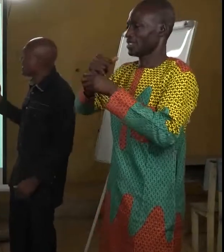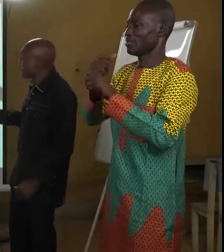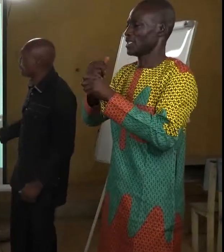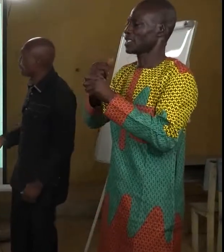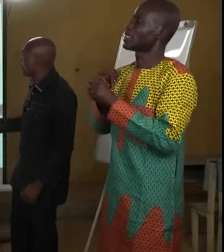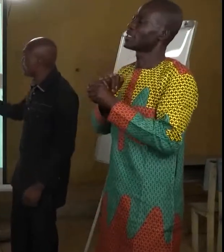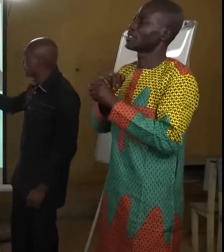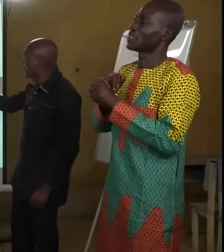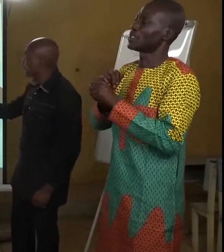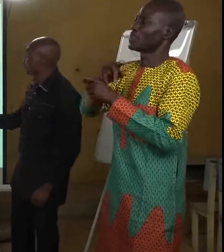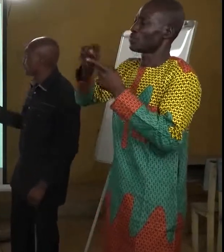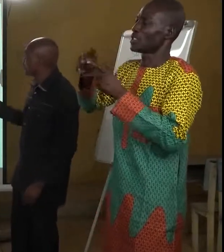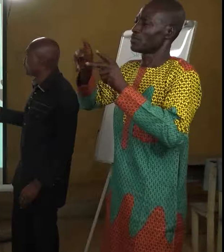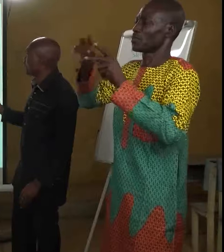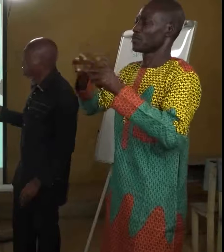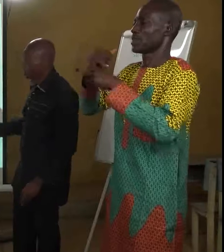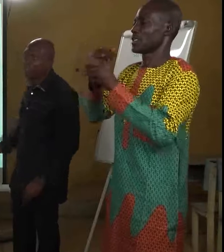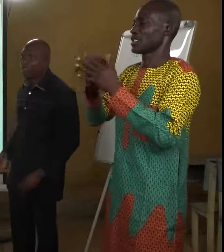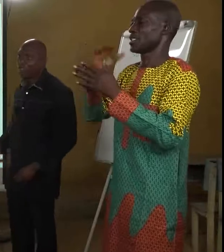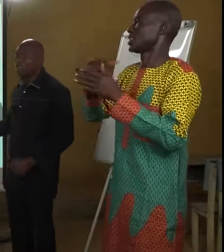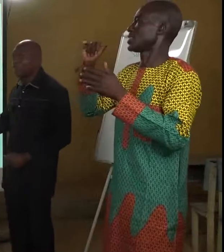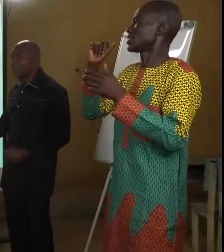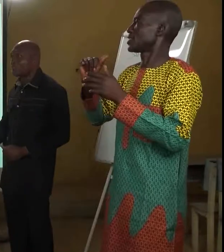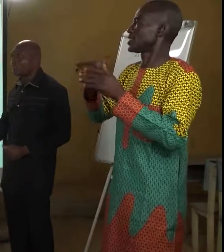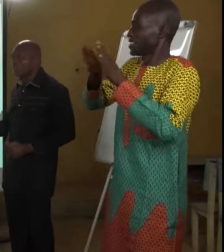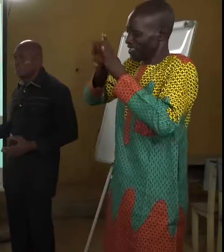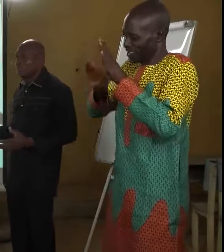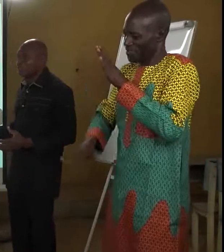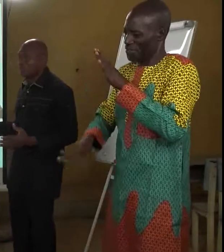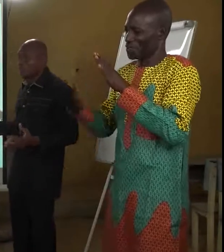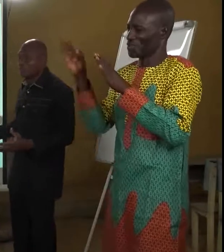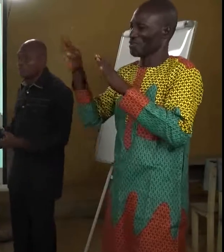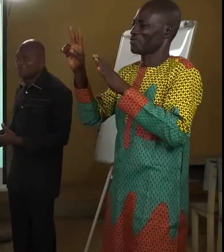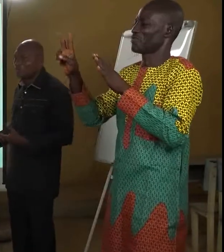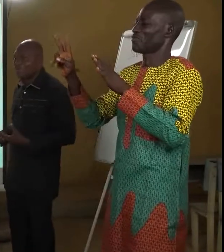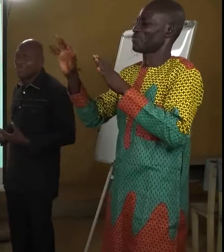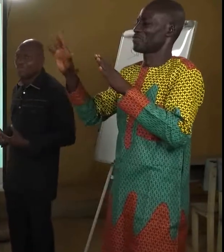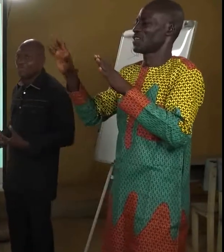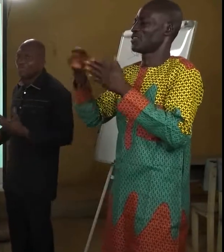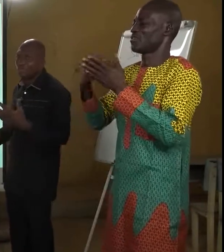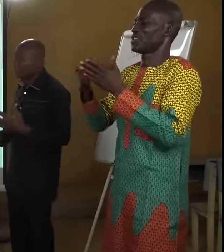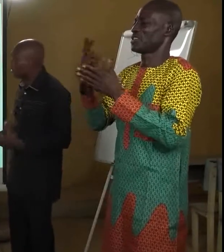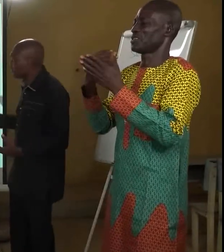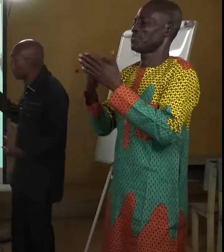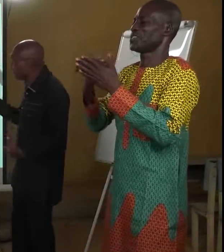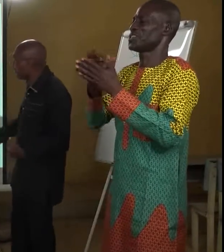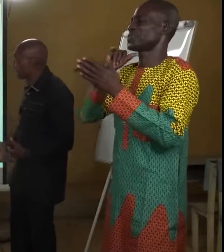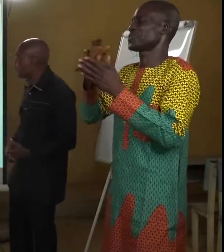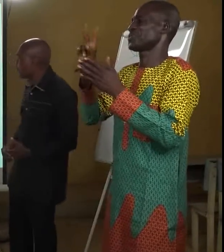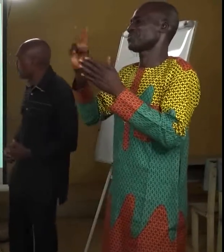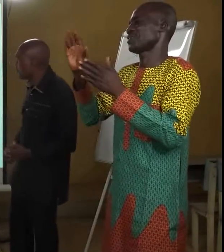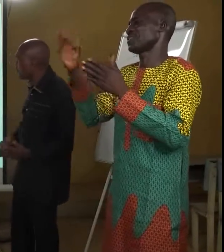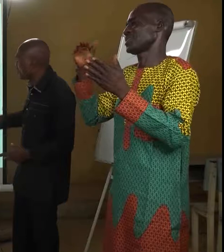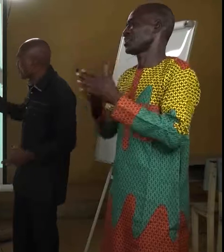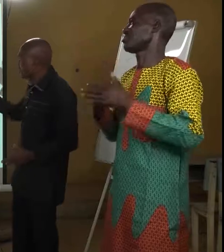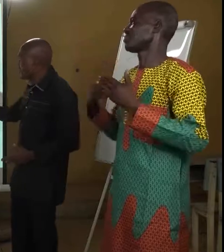the producers make high profit. 2, reduction in value of money because of inflation. Money doesn't have value during inflation. The